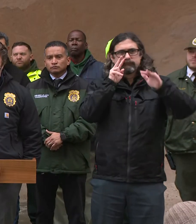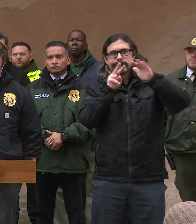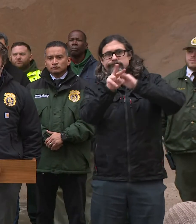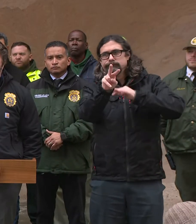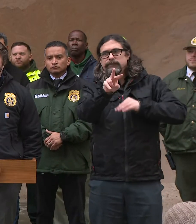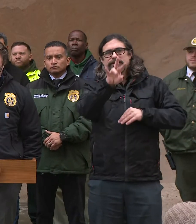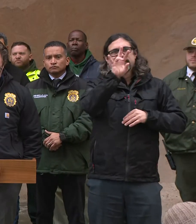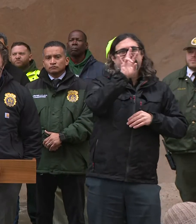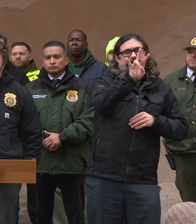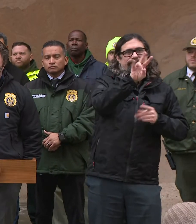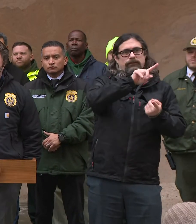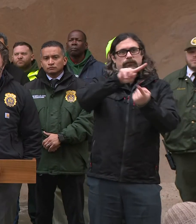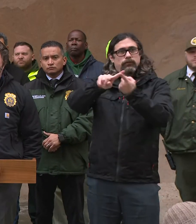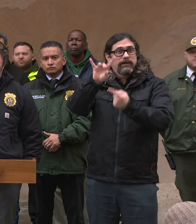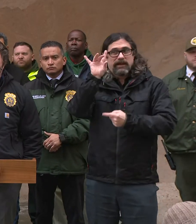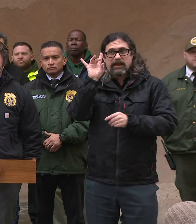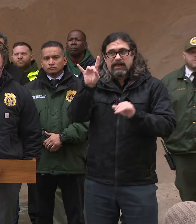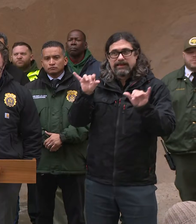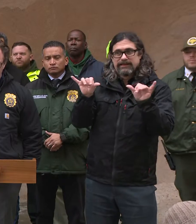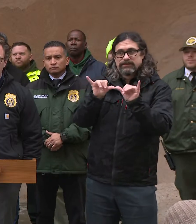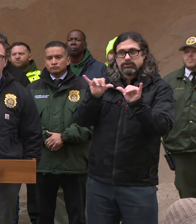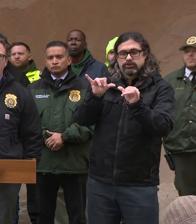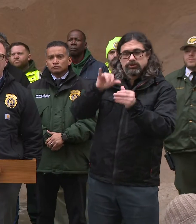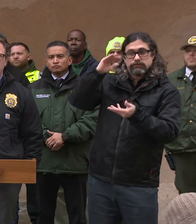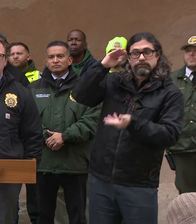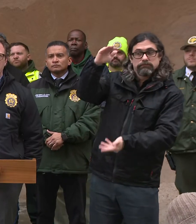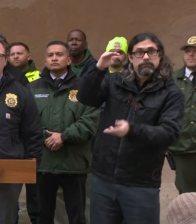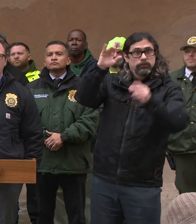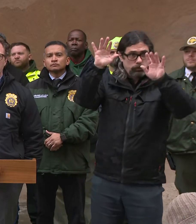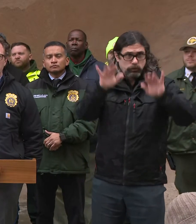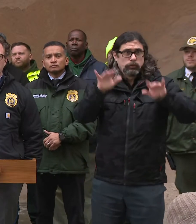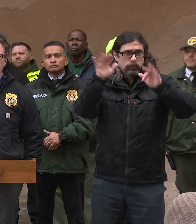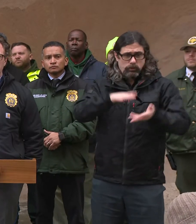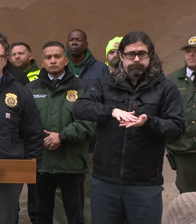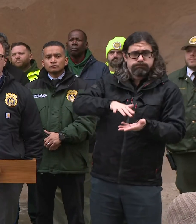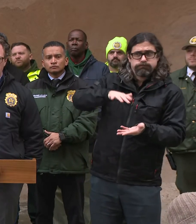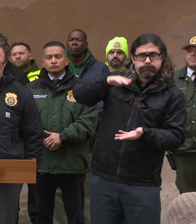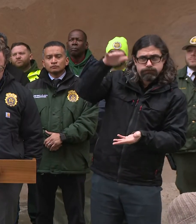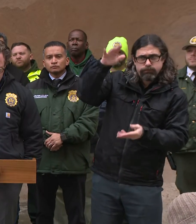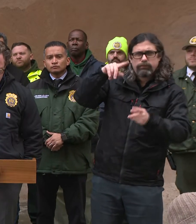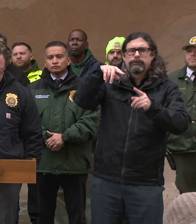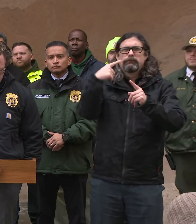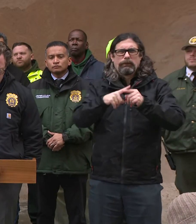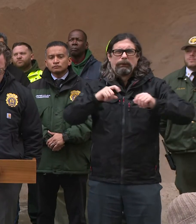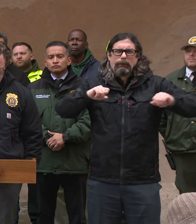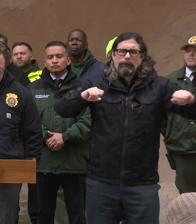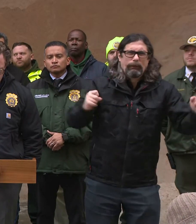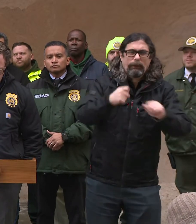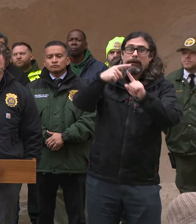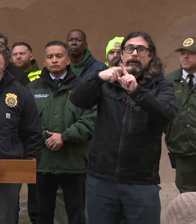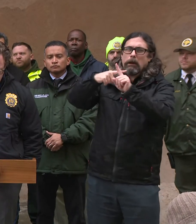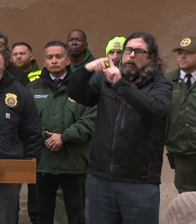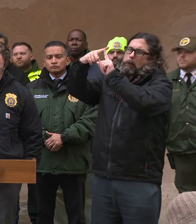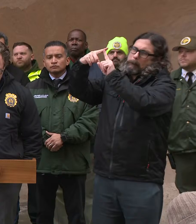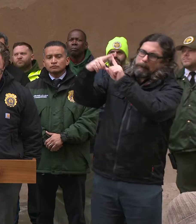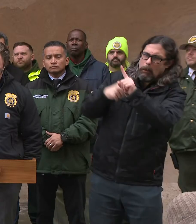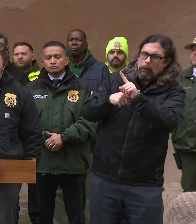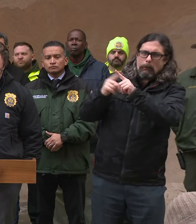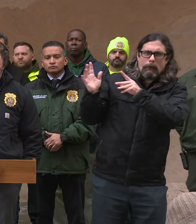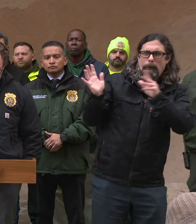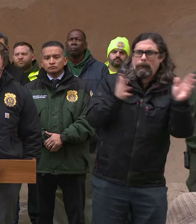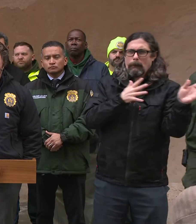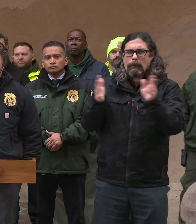As temperatures drop below freezing, we are concerned about hazardous travel conditions due to icy roads and